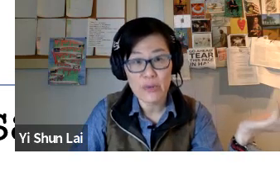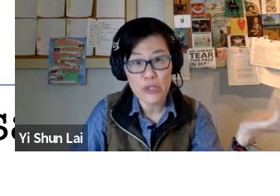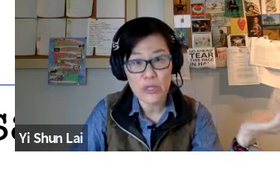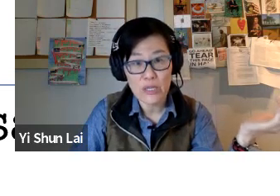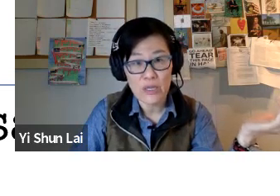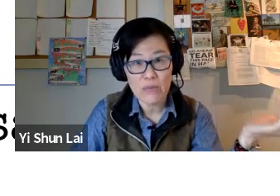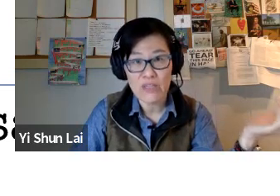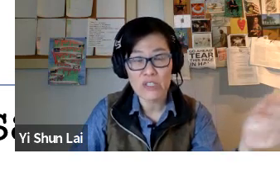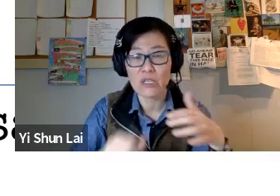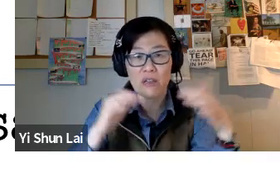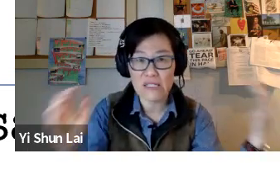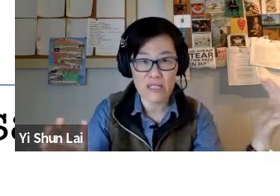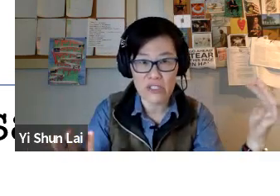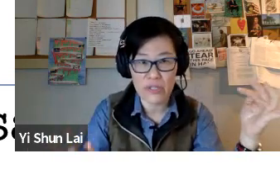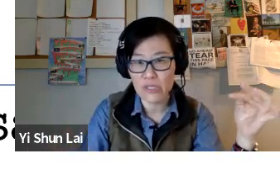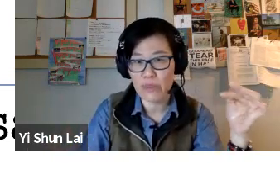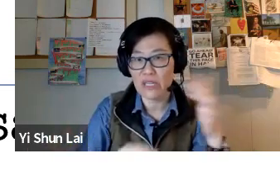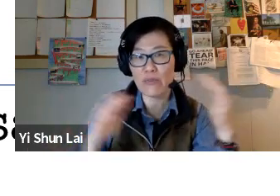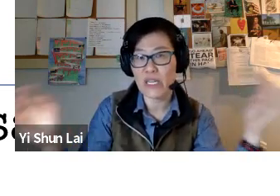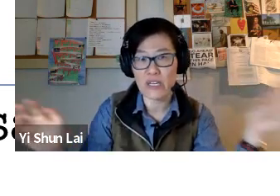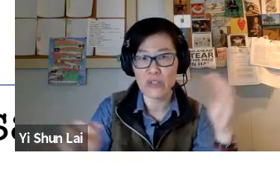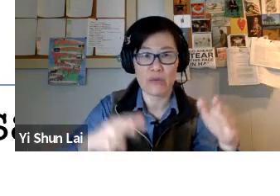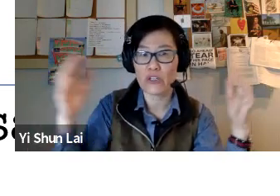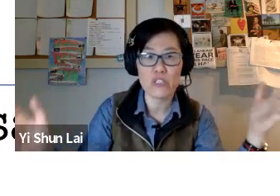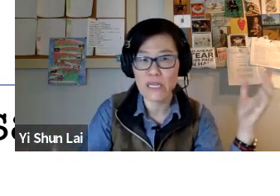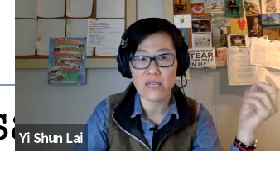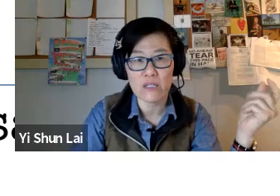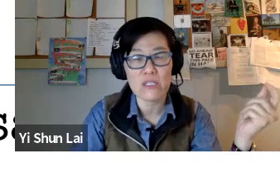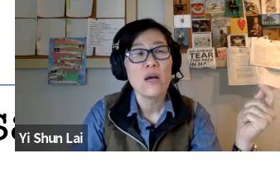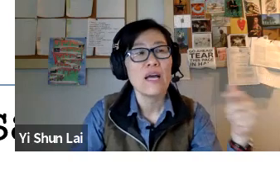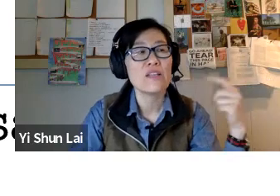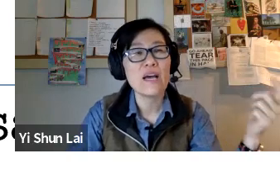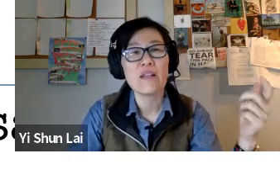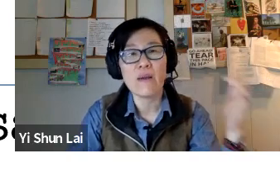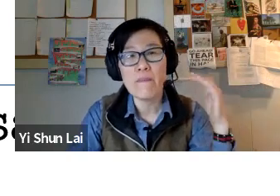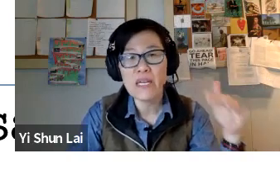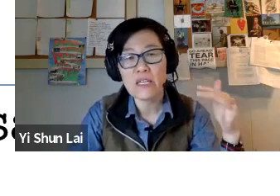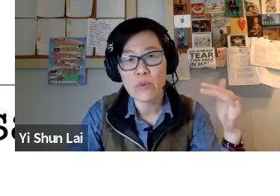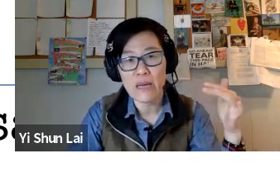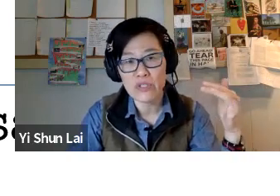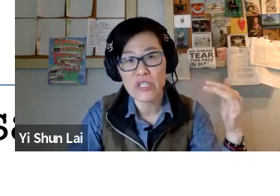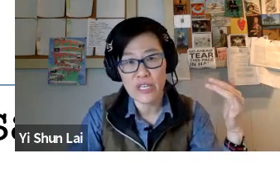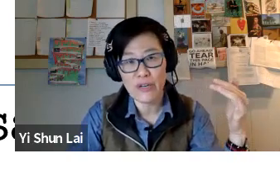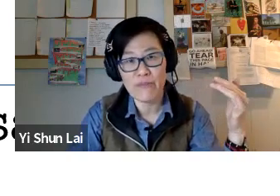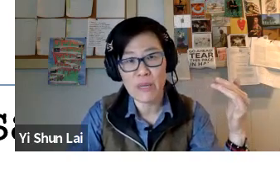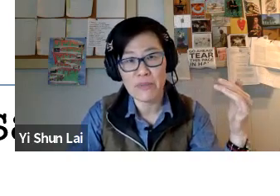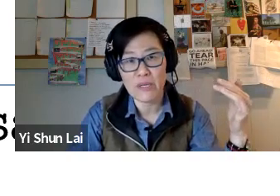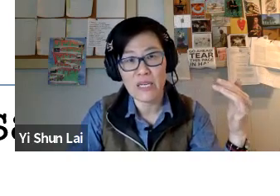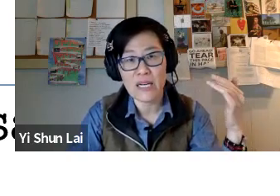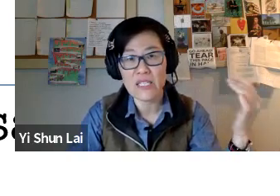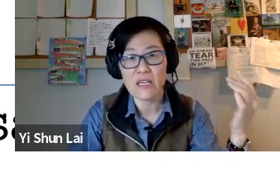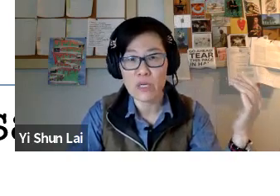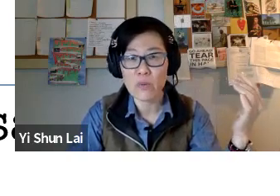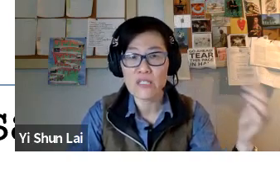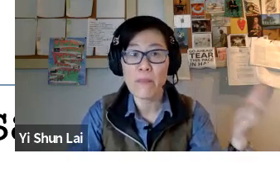Jones's Diary and the Joy Luck Club, right? These are classics. You know, these are books that everybody knows. They were huge bestsellers, and yet they immediately were able to give people